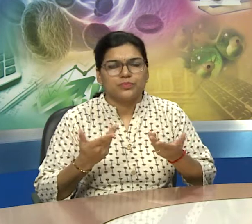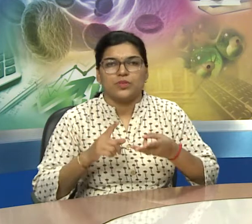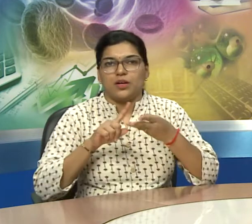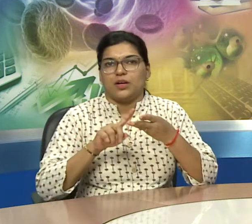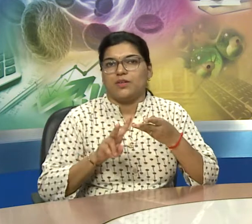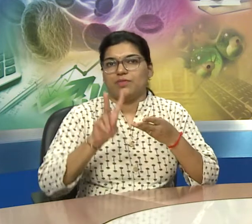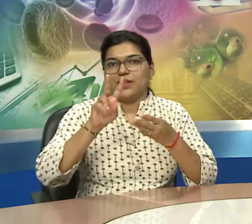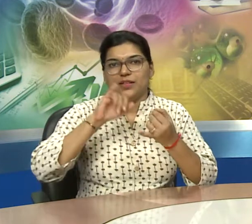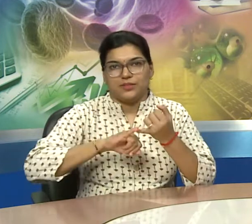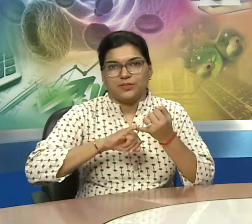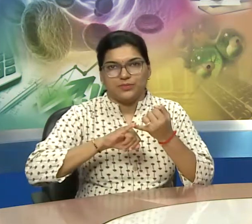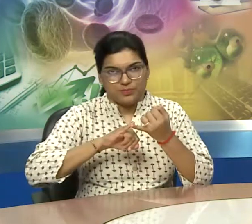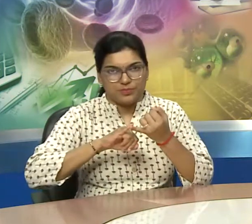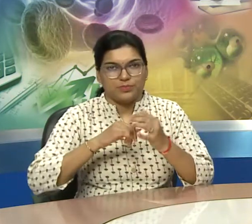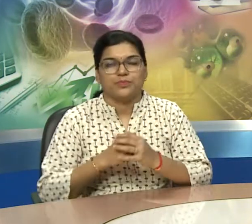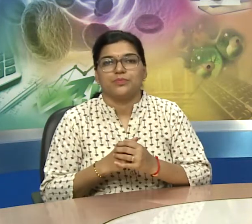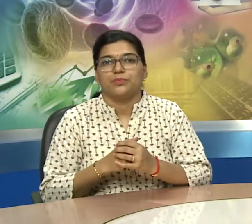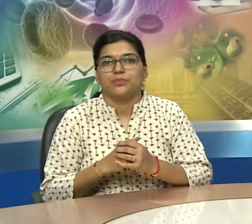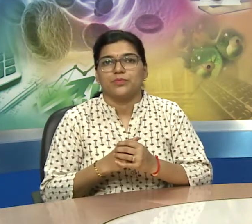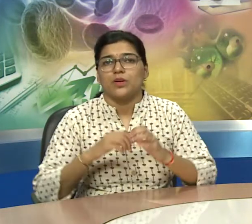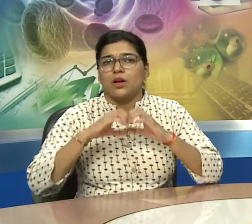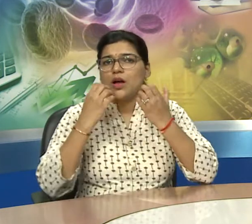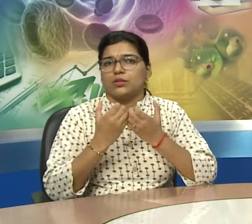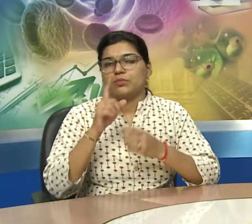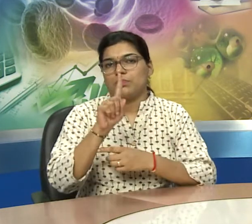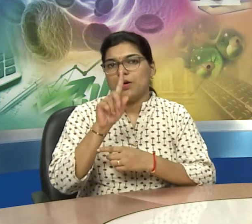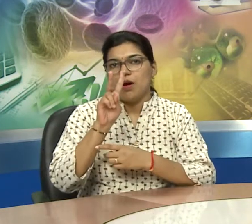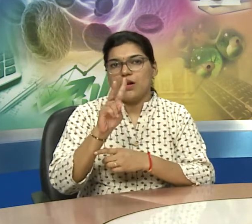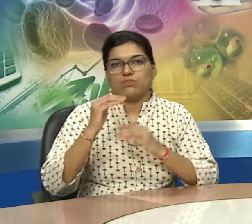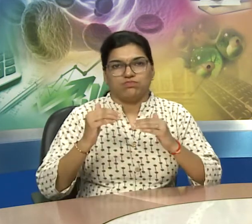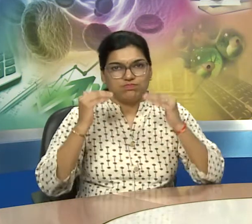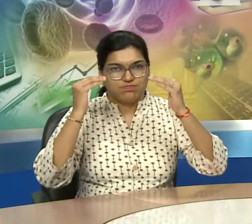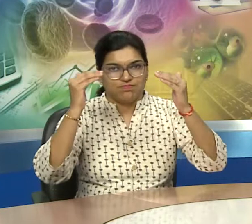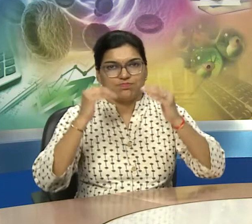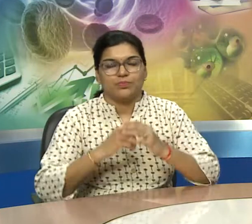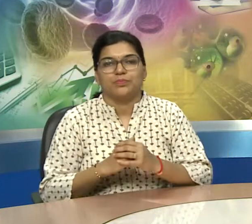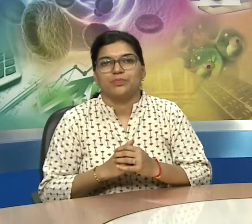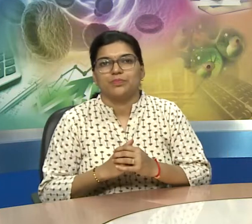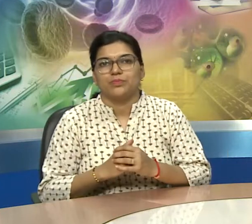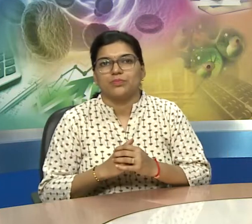do subject environmental science. This is for senior secondary level.